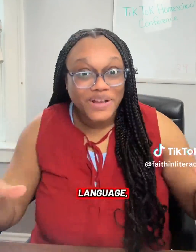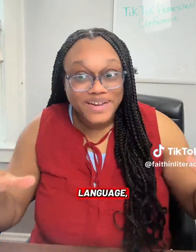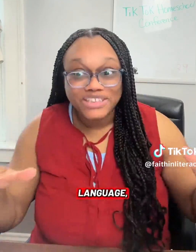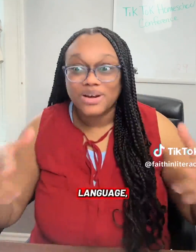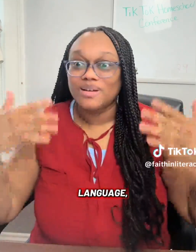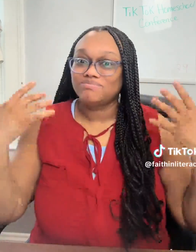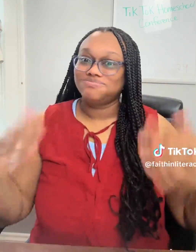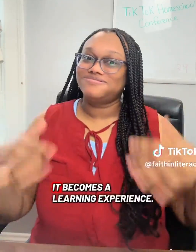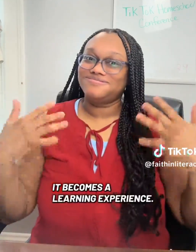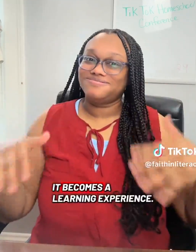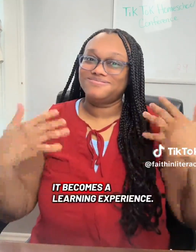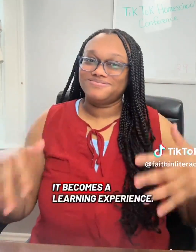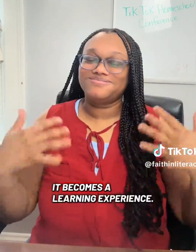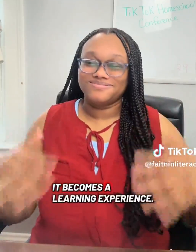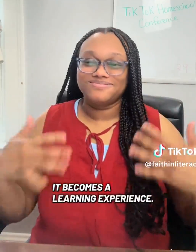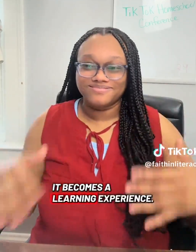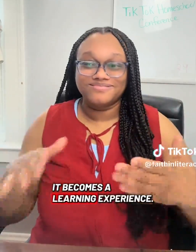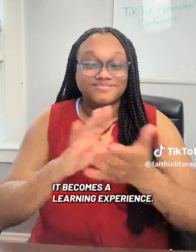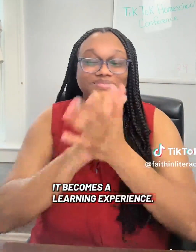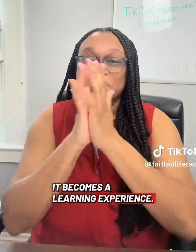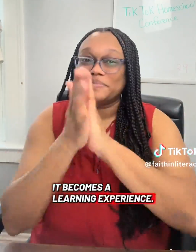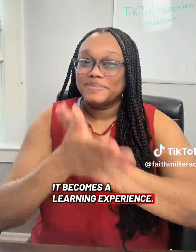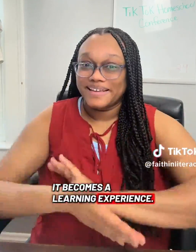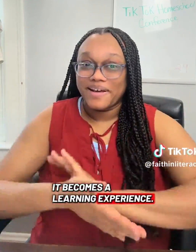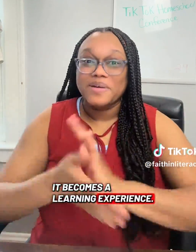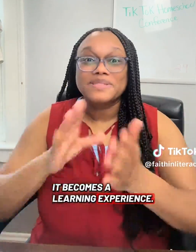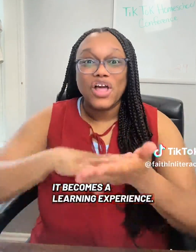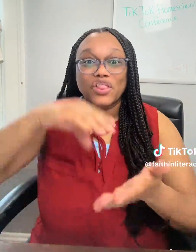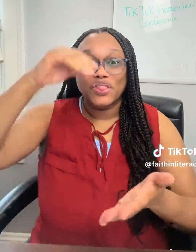language, it becomes a learning experience.